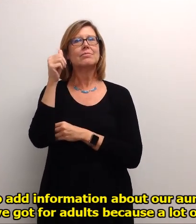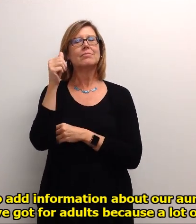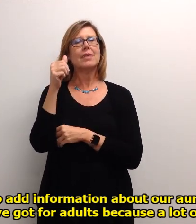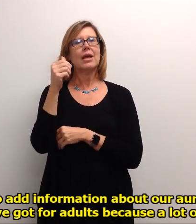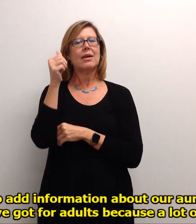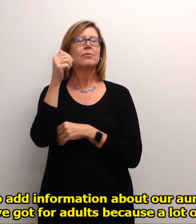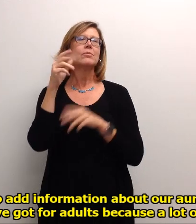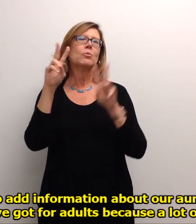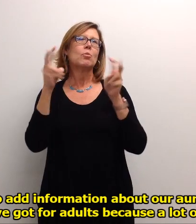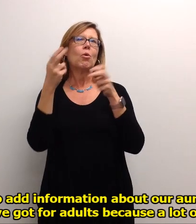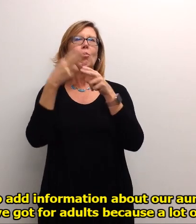add